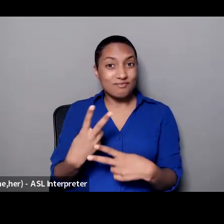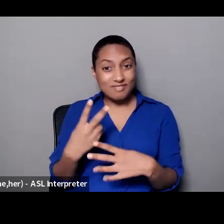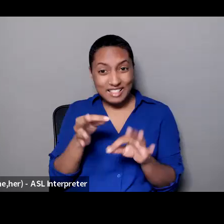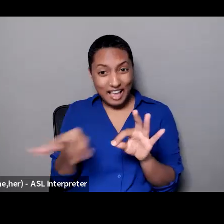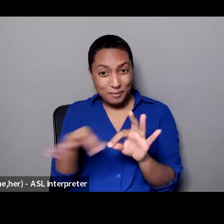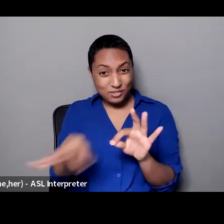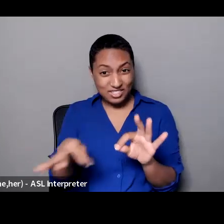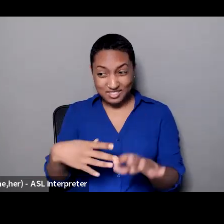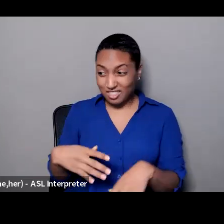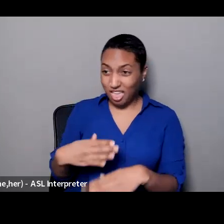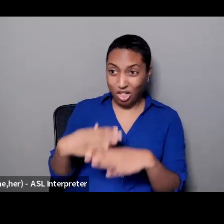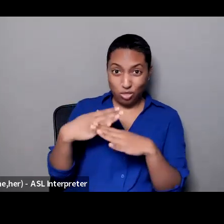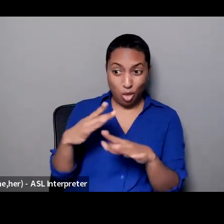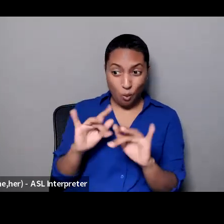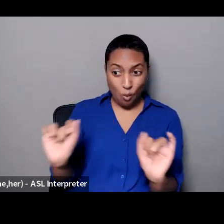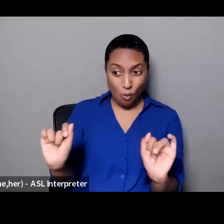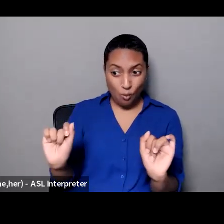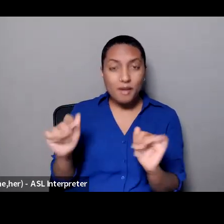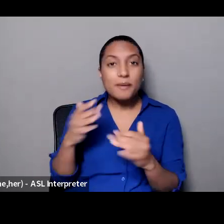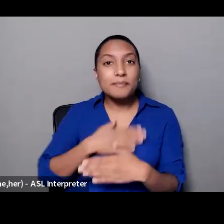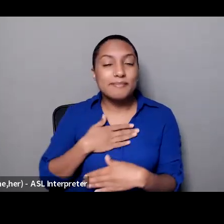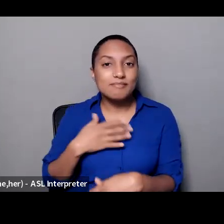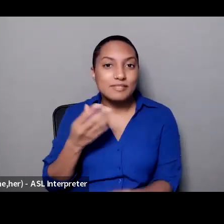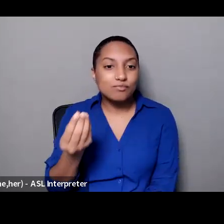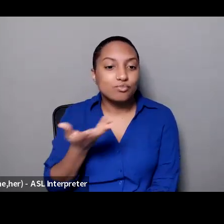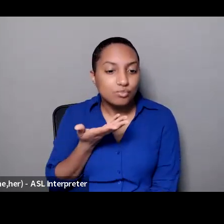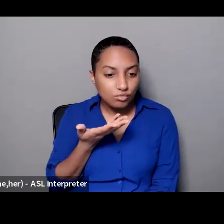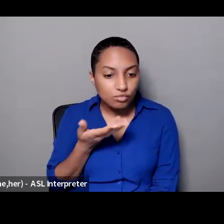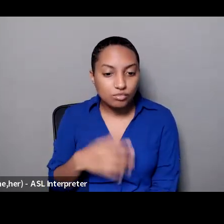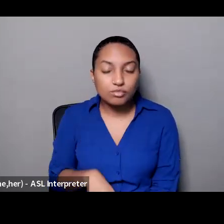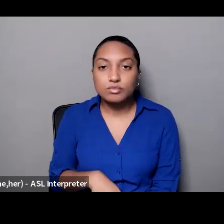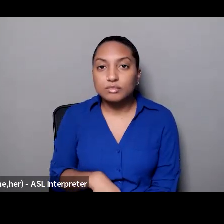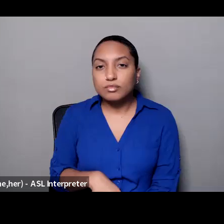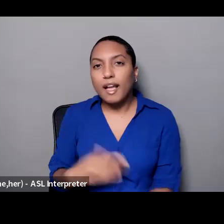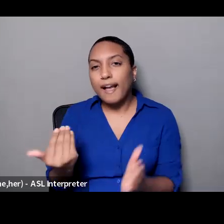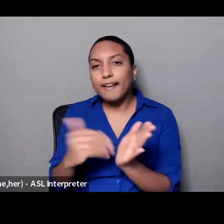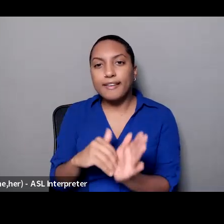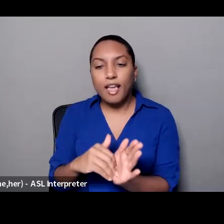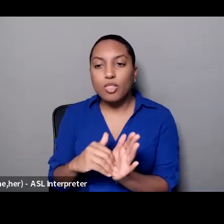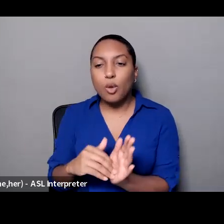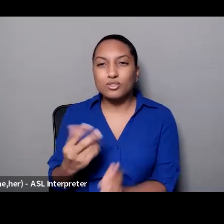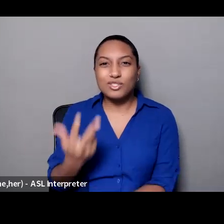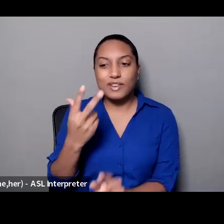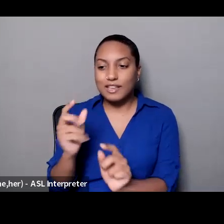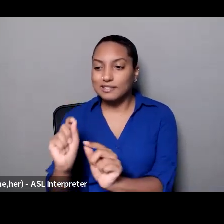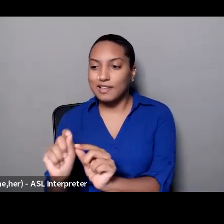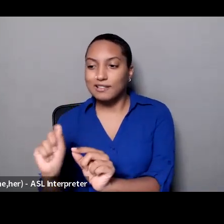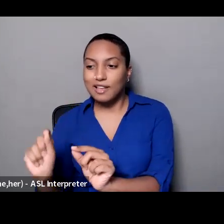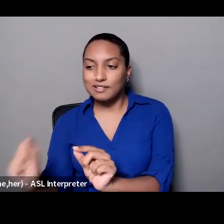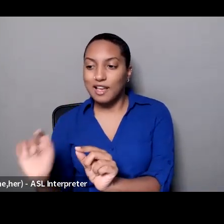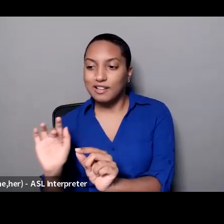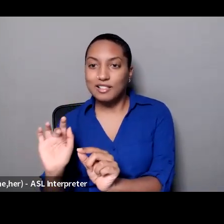sure that you go to the 3 ellipses that say more, or click on the show subtitle